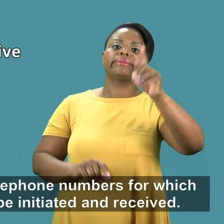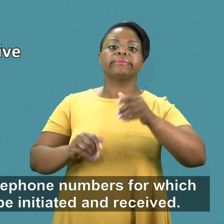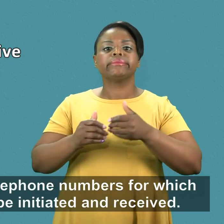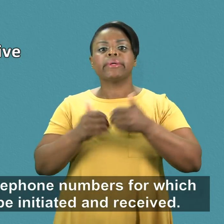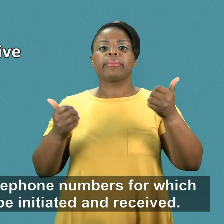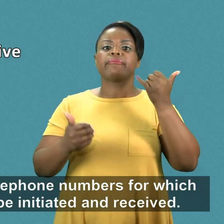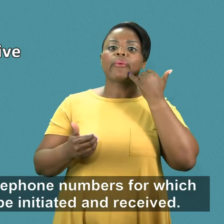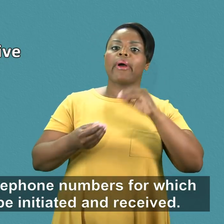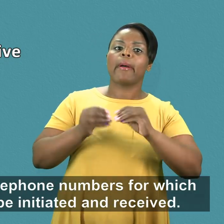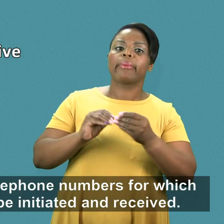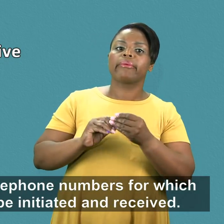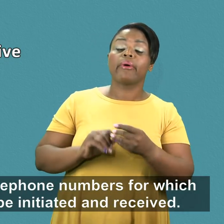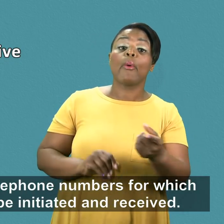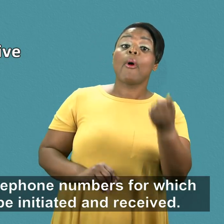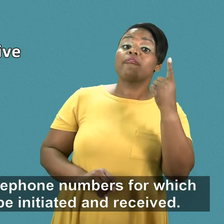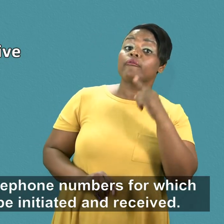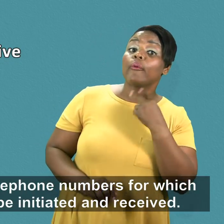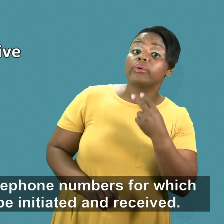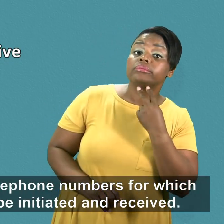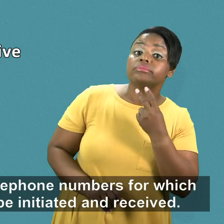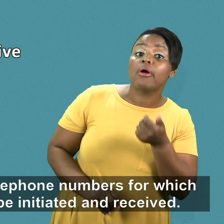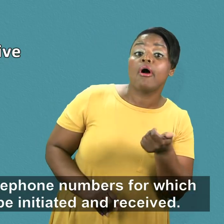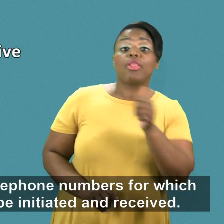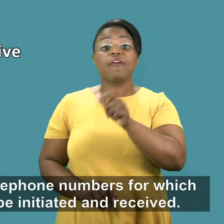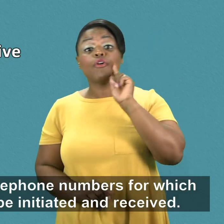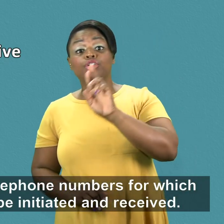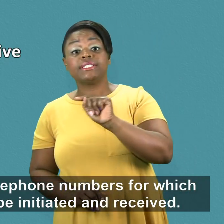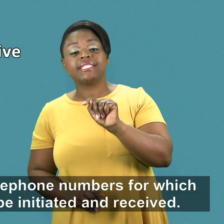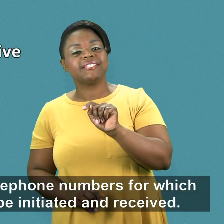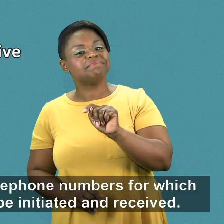numbers for which voice calls can be initiated and received.